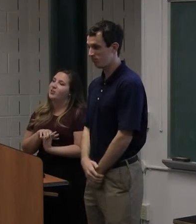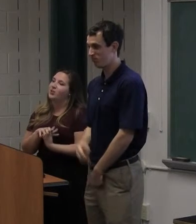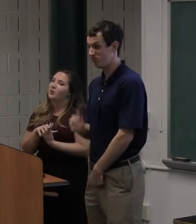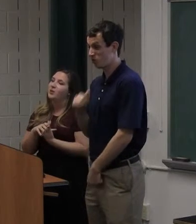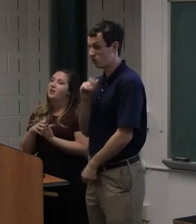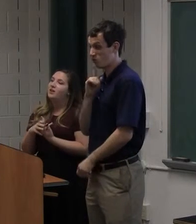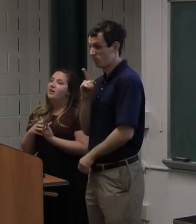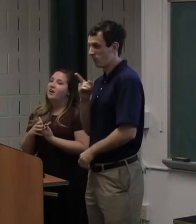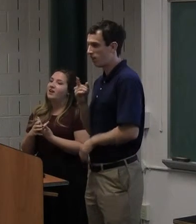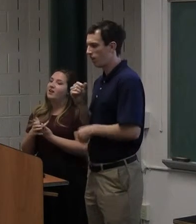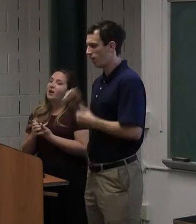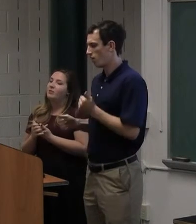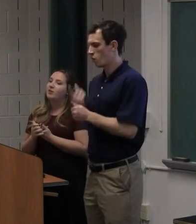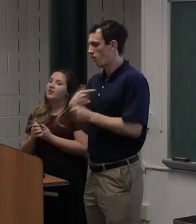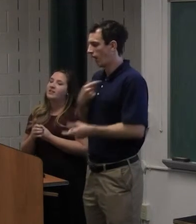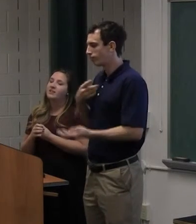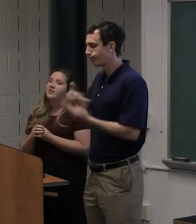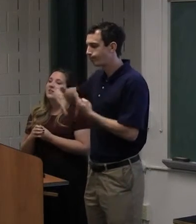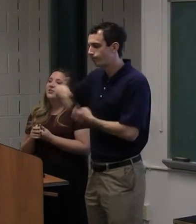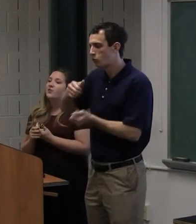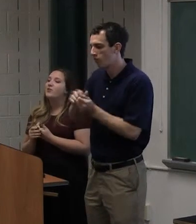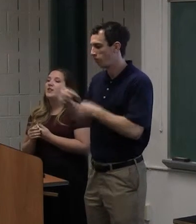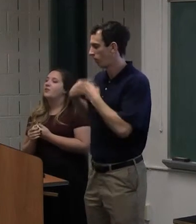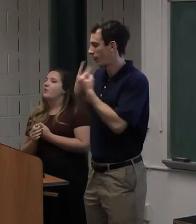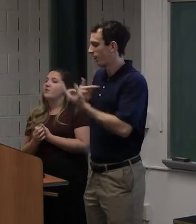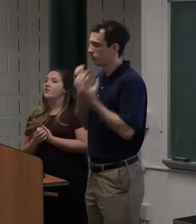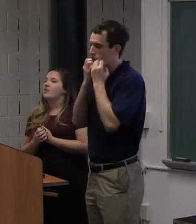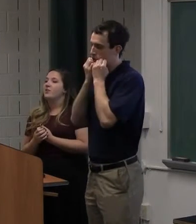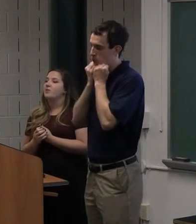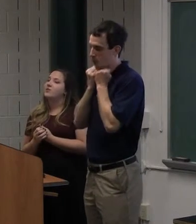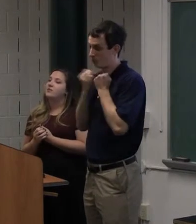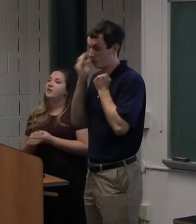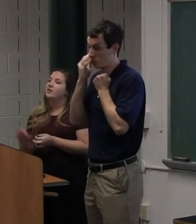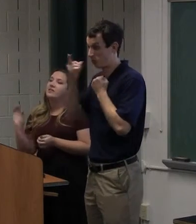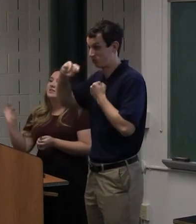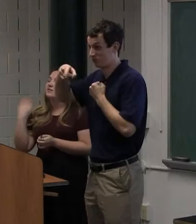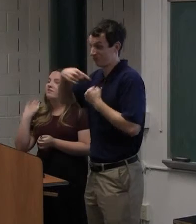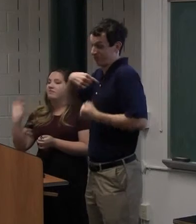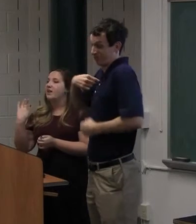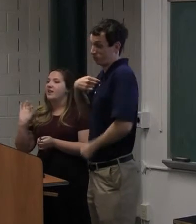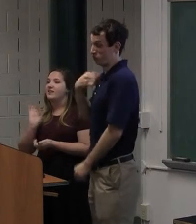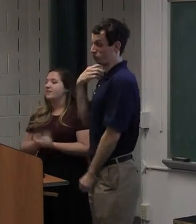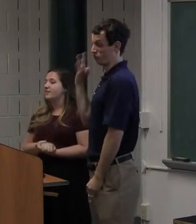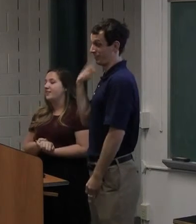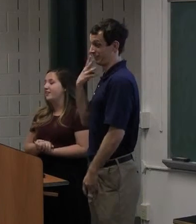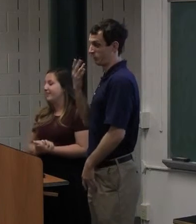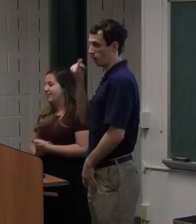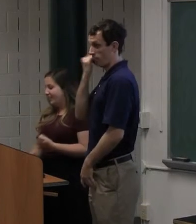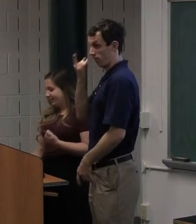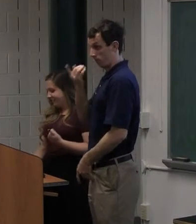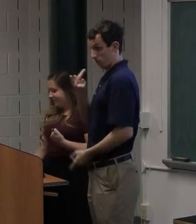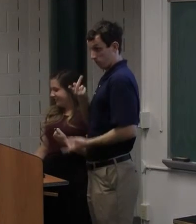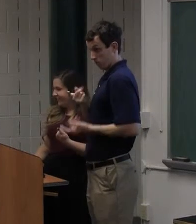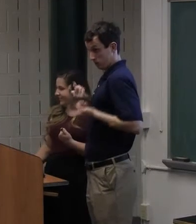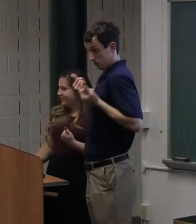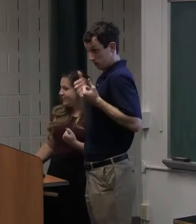throughout internship. I know I'm crazy. So if you dealt with me for this long and we're still friends, aces.